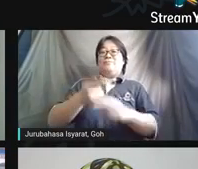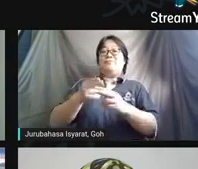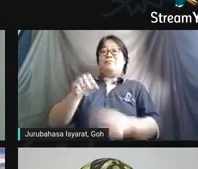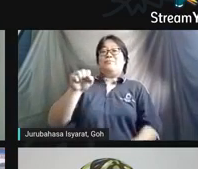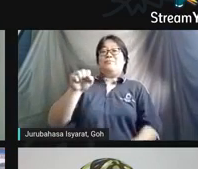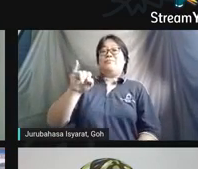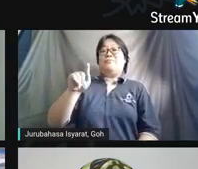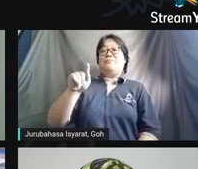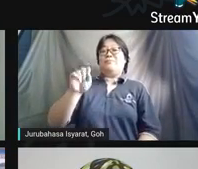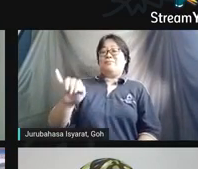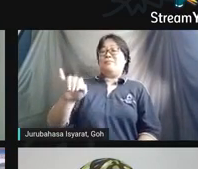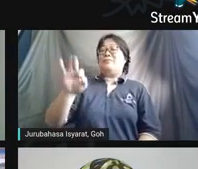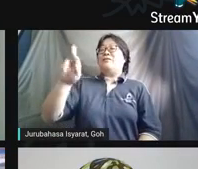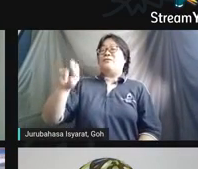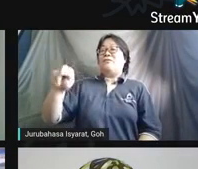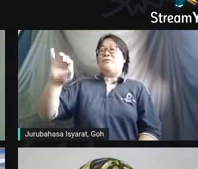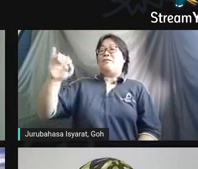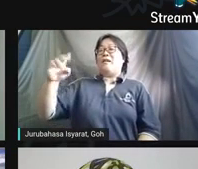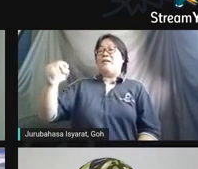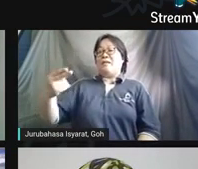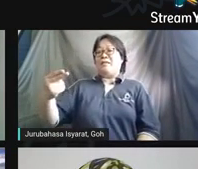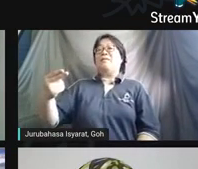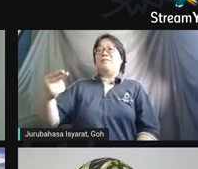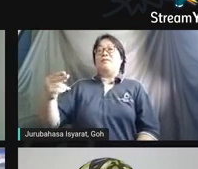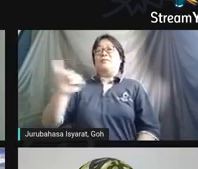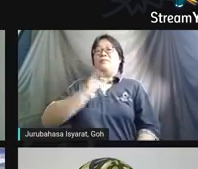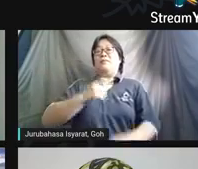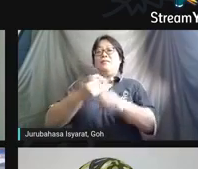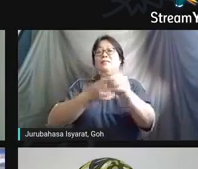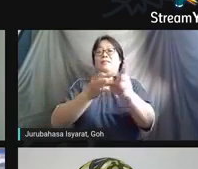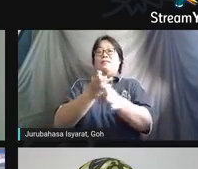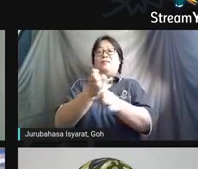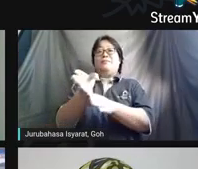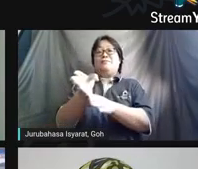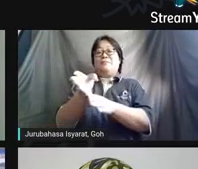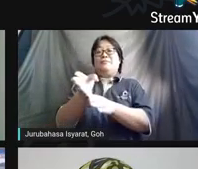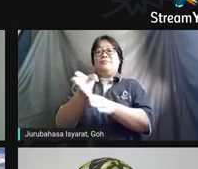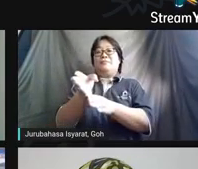Farhanani. Saya daripada jurusan Makom.